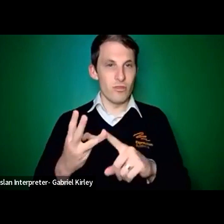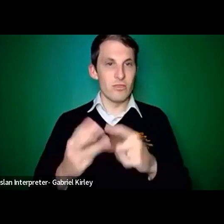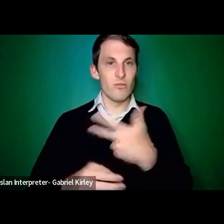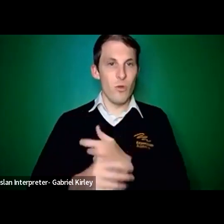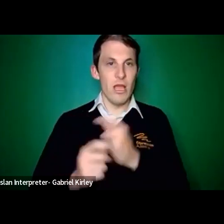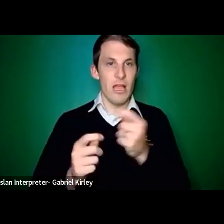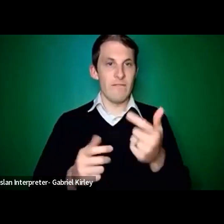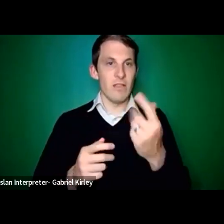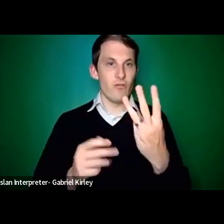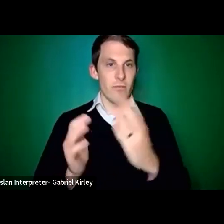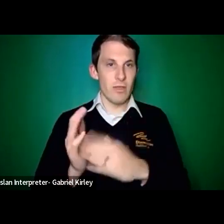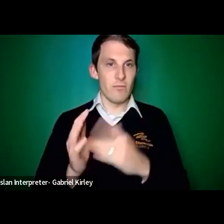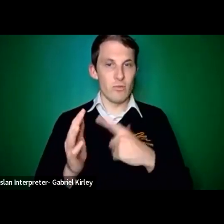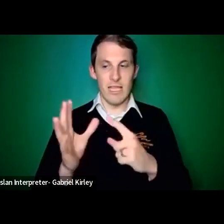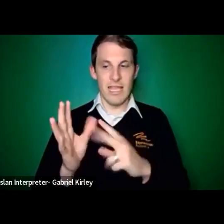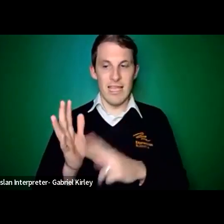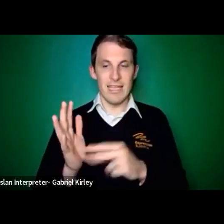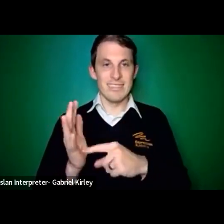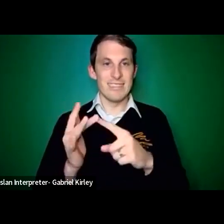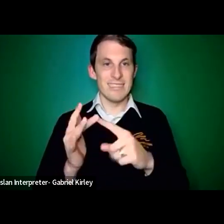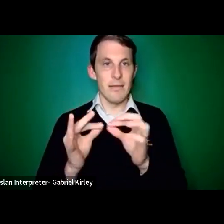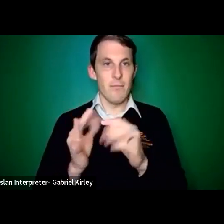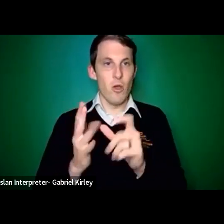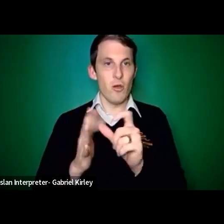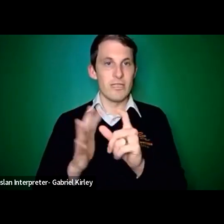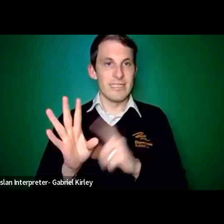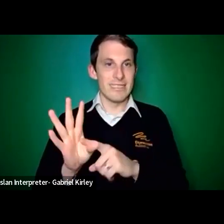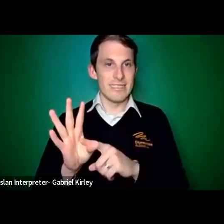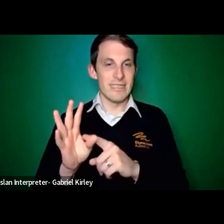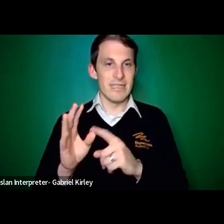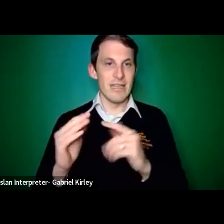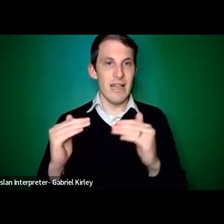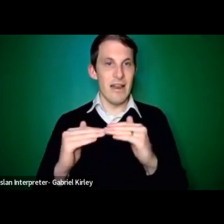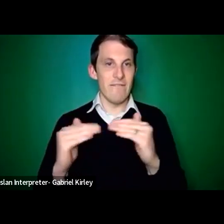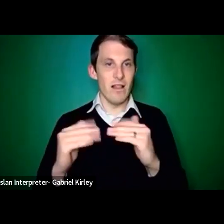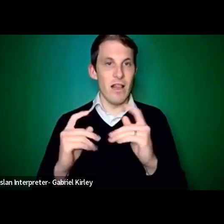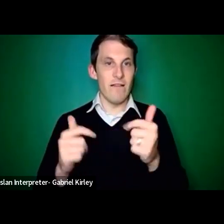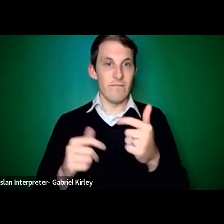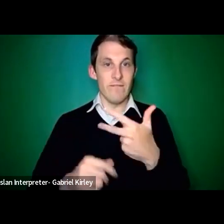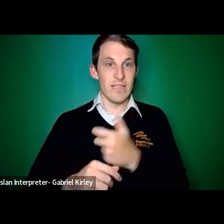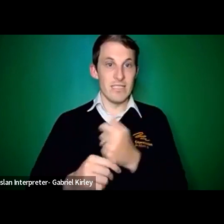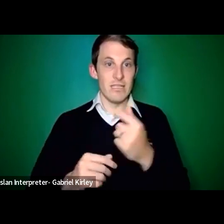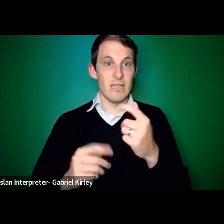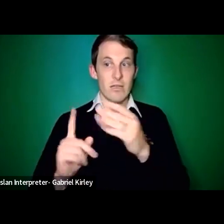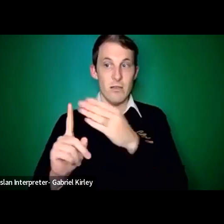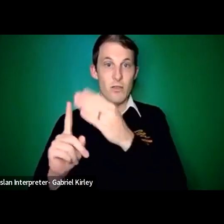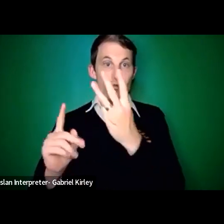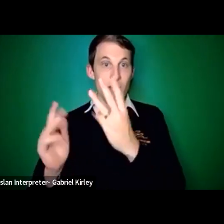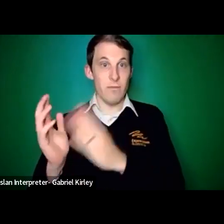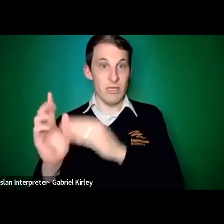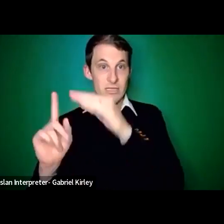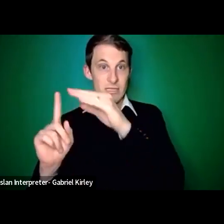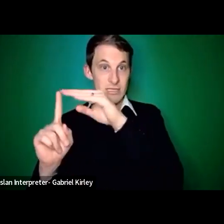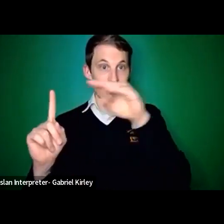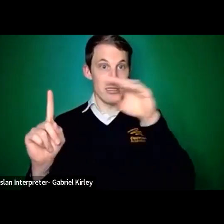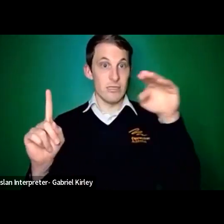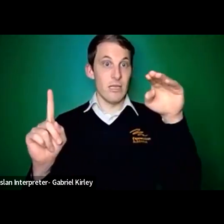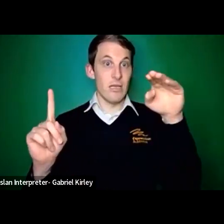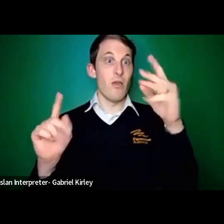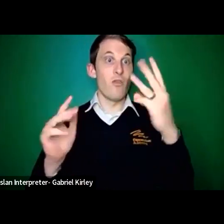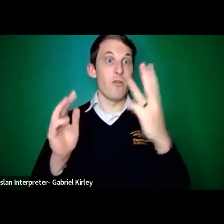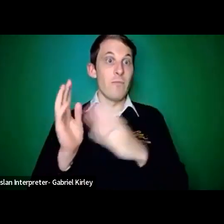our antibody levels generated by the vaccine start decreasing by that time and significantly start to drop after that time.